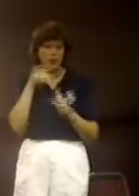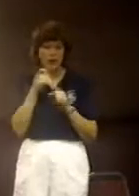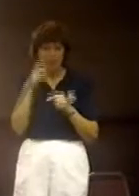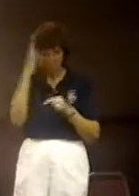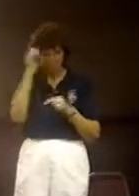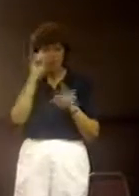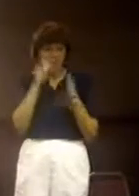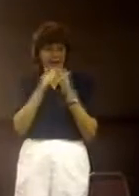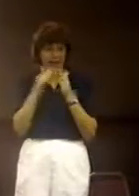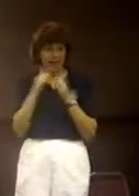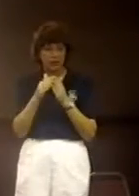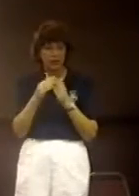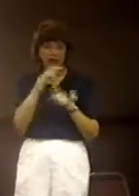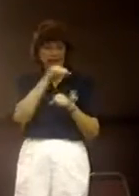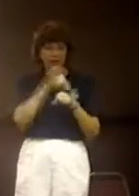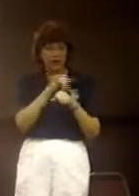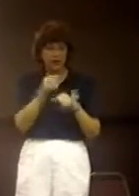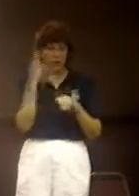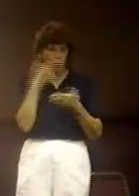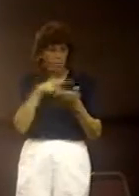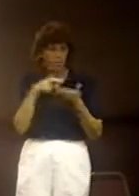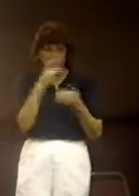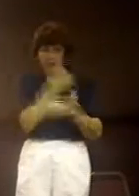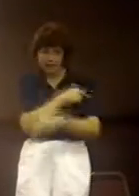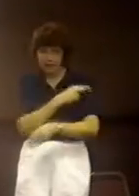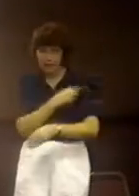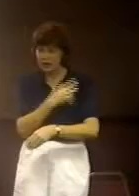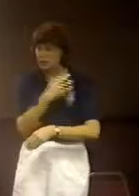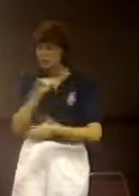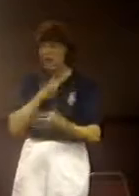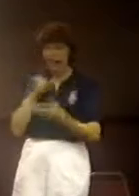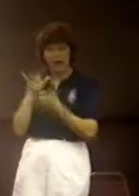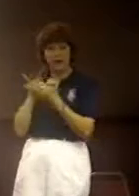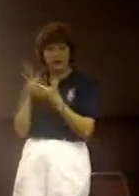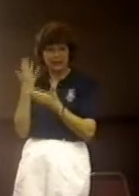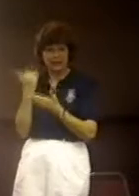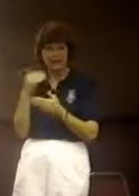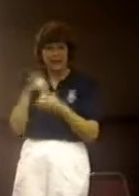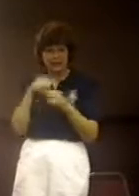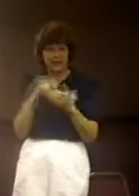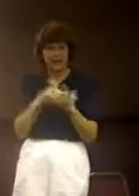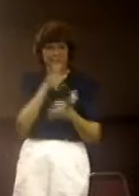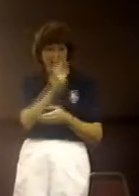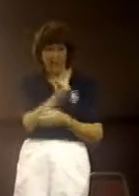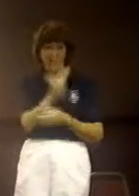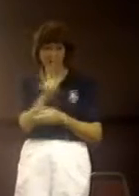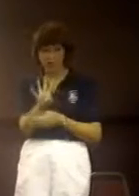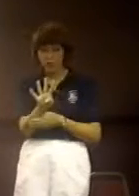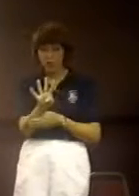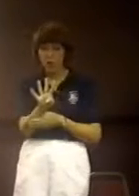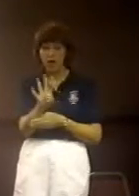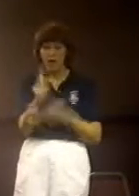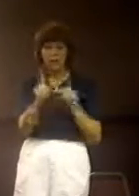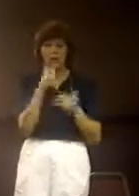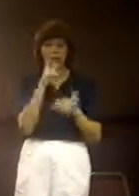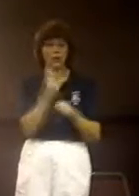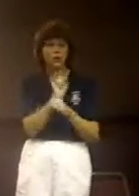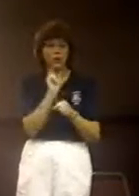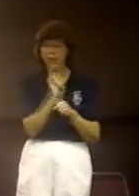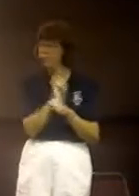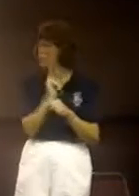Hospital. And in it, I studied 74 deaf students who used signed English or manual